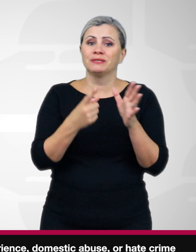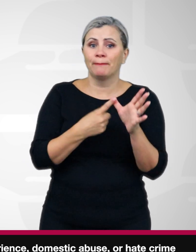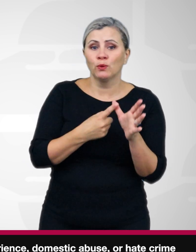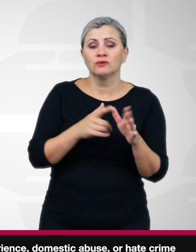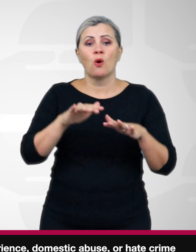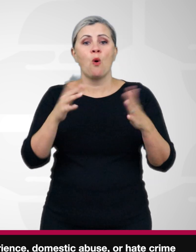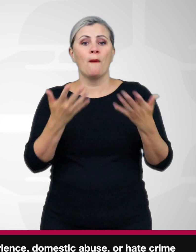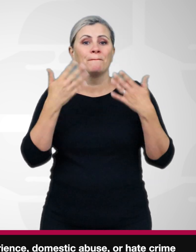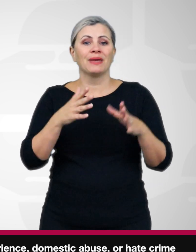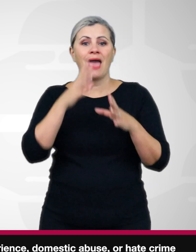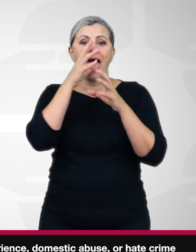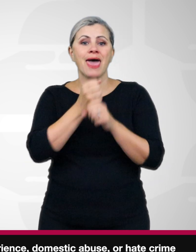hate crime.